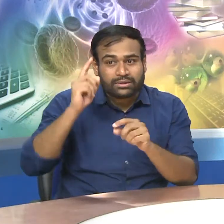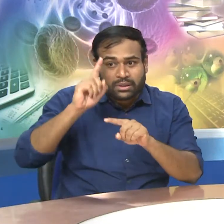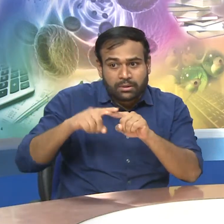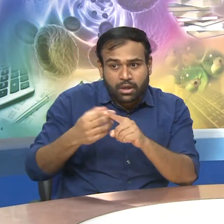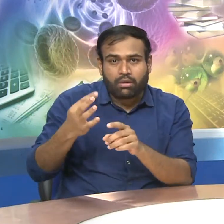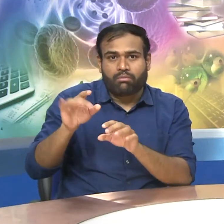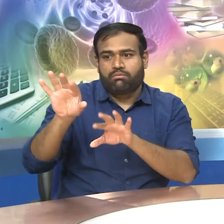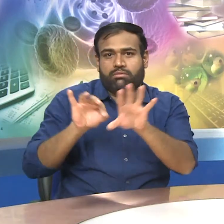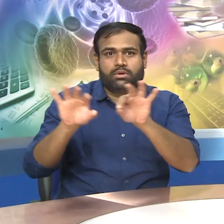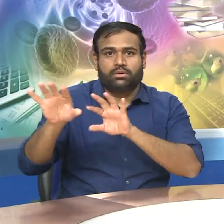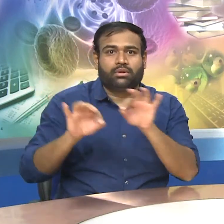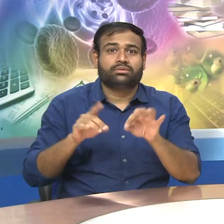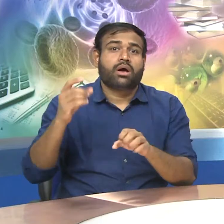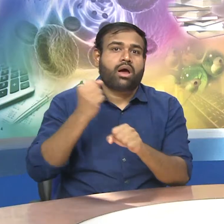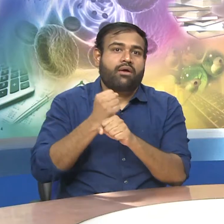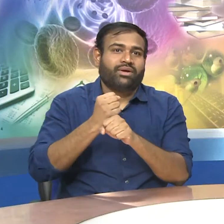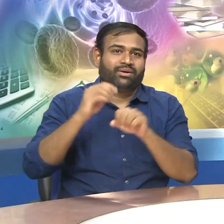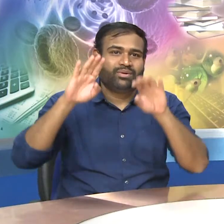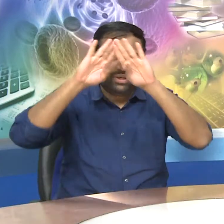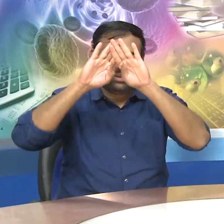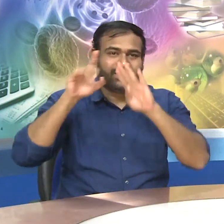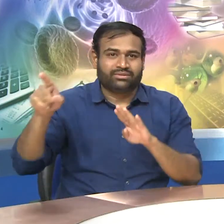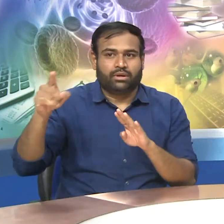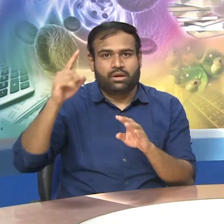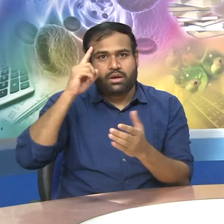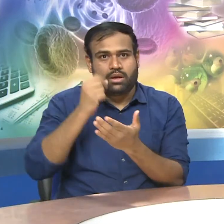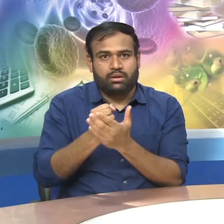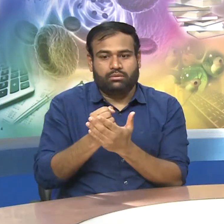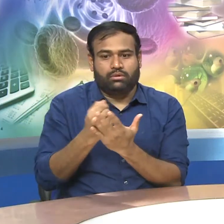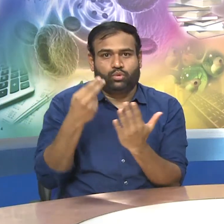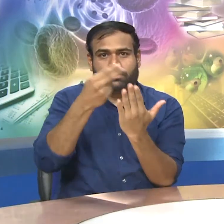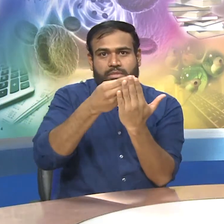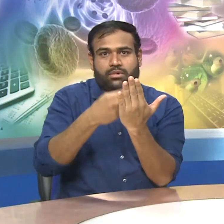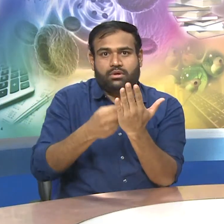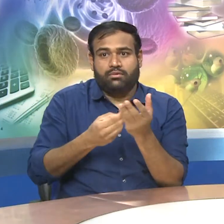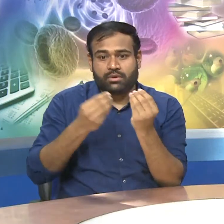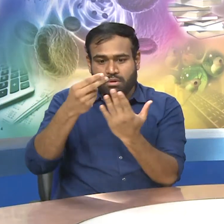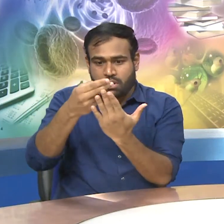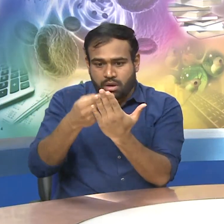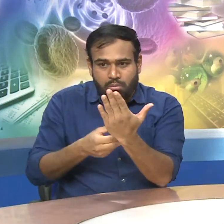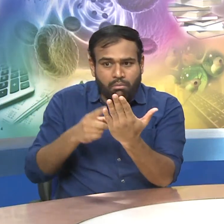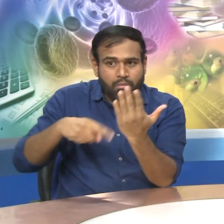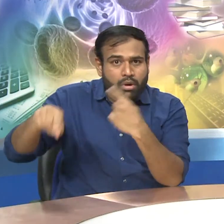science, art, cooperative movement and social service.